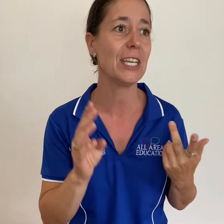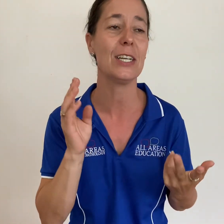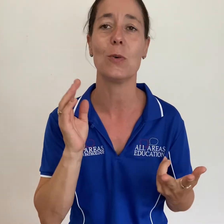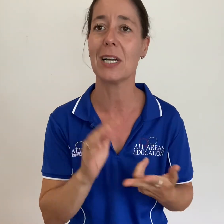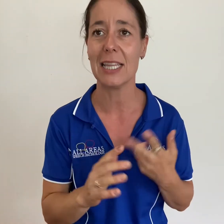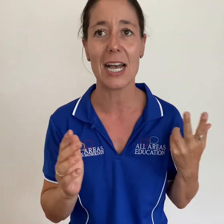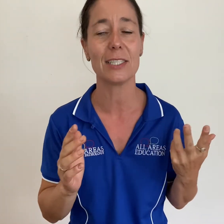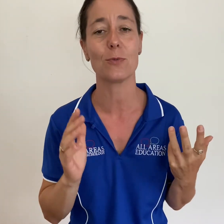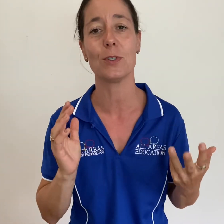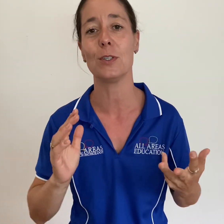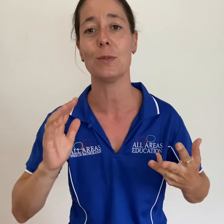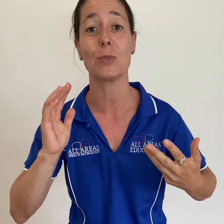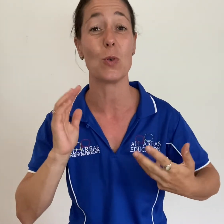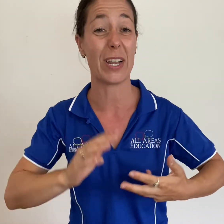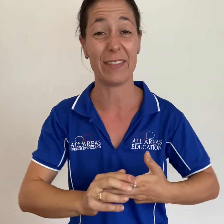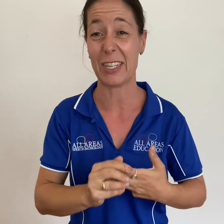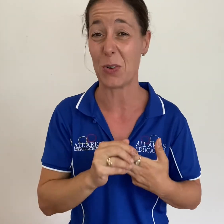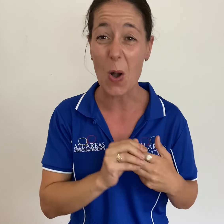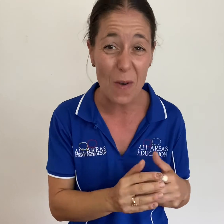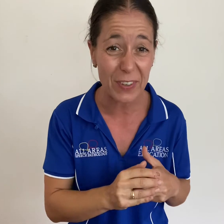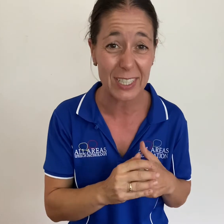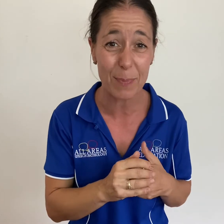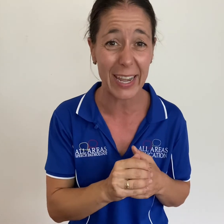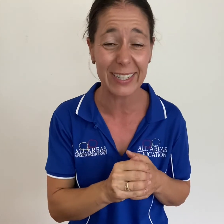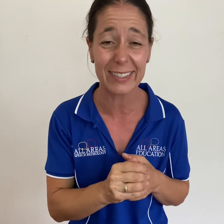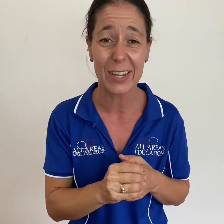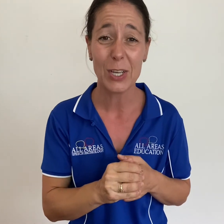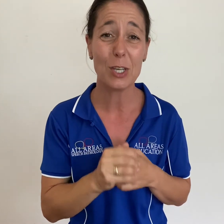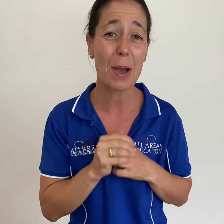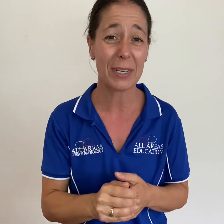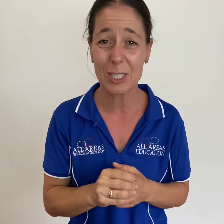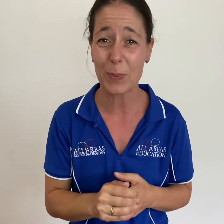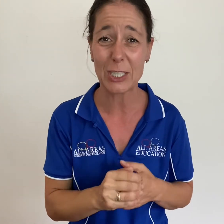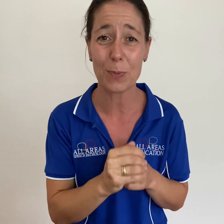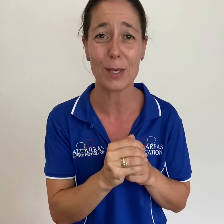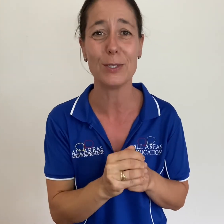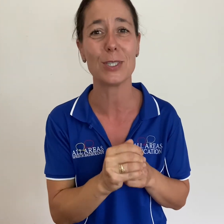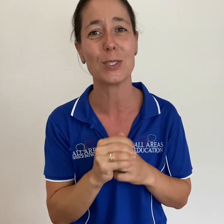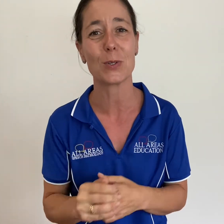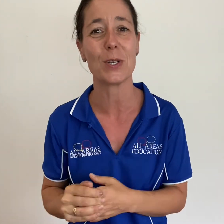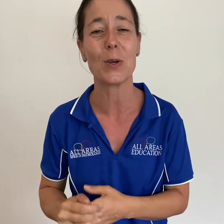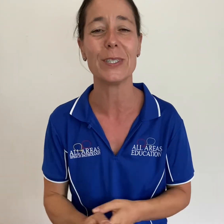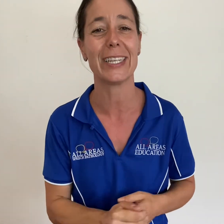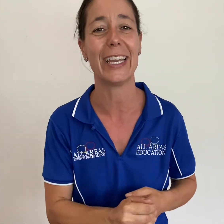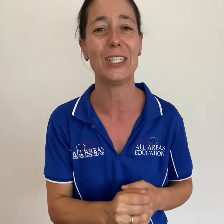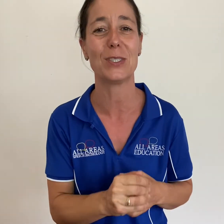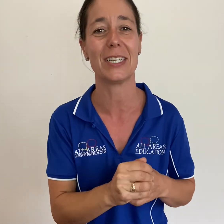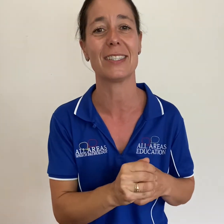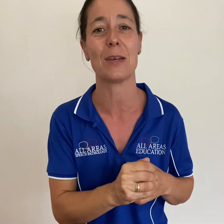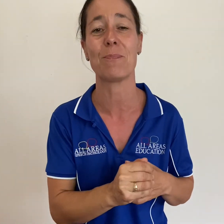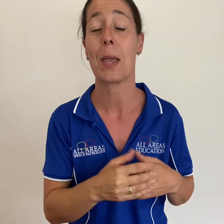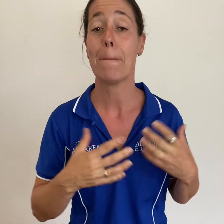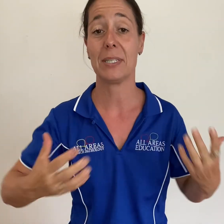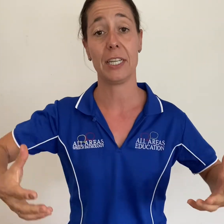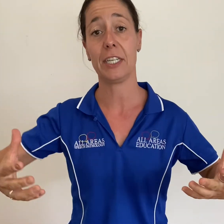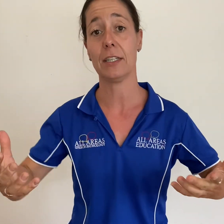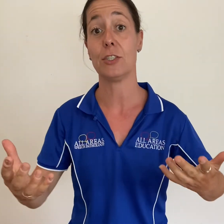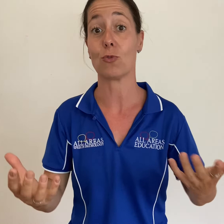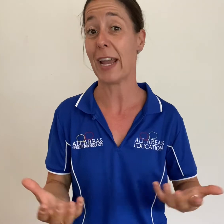or classrooms or even in your office space. You might be a speech pathologist or an OT using some particular